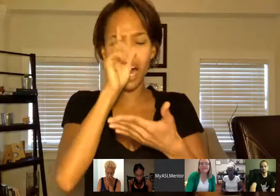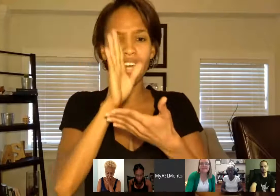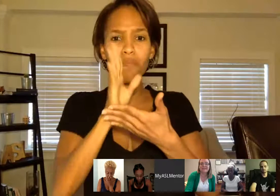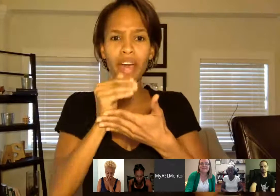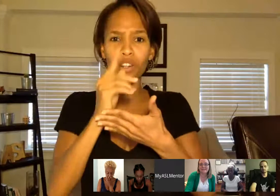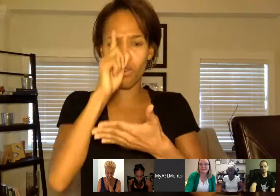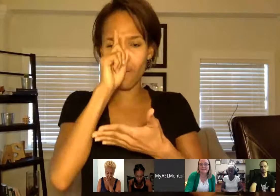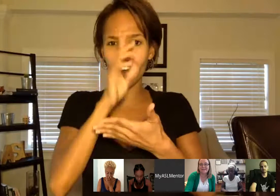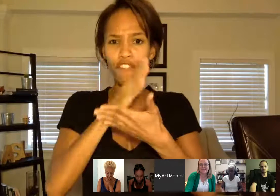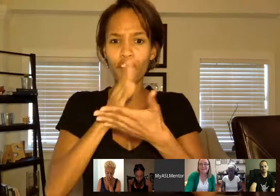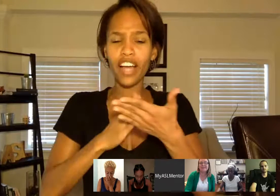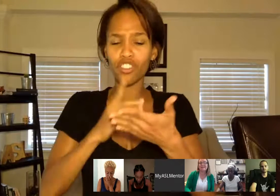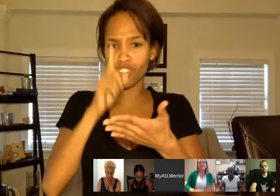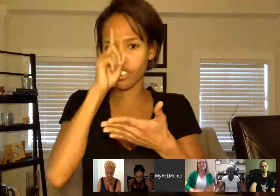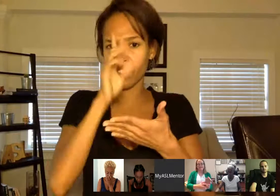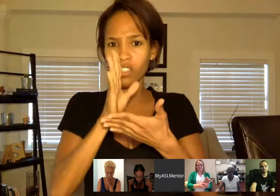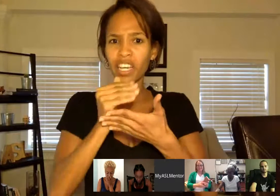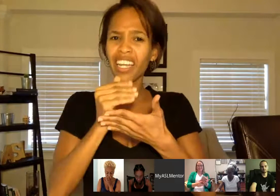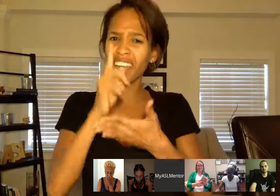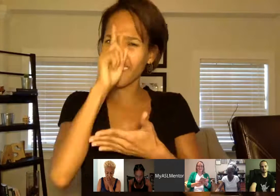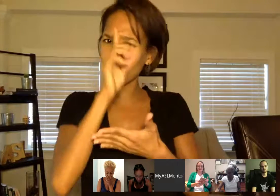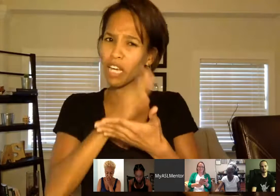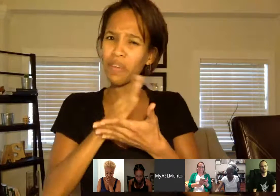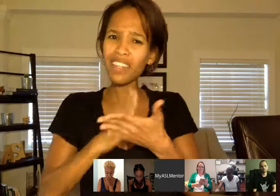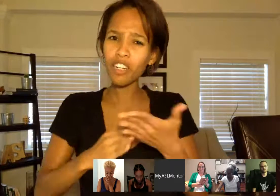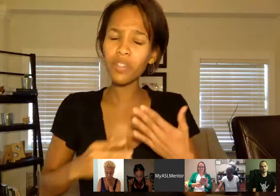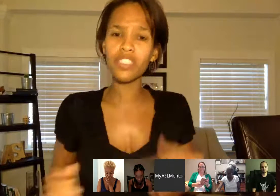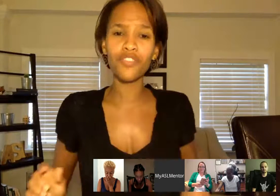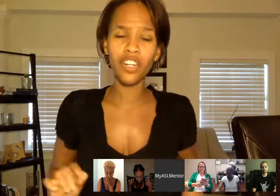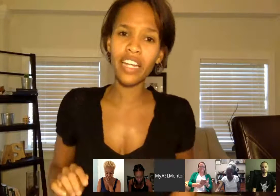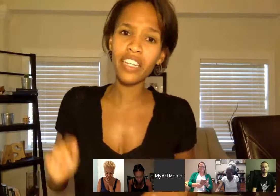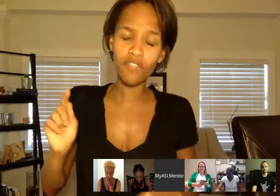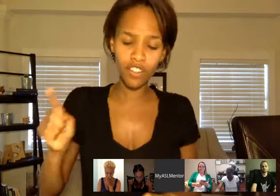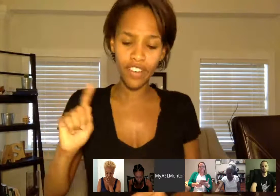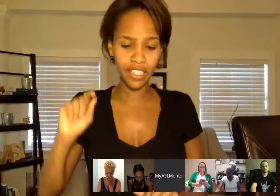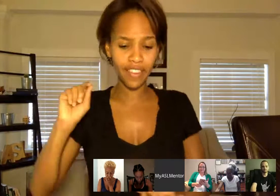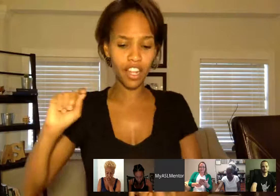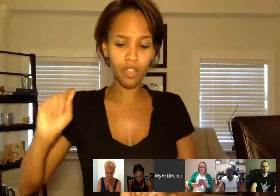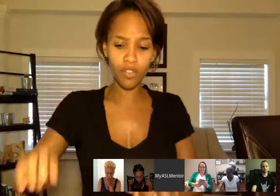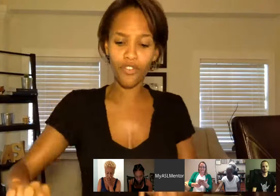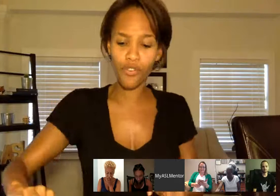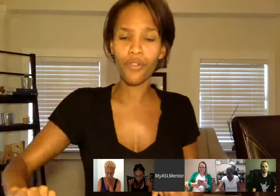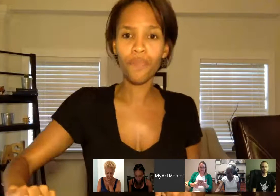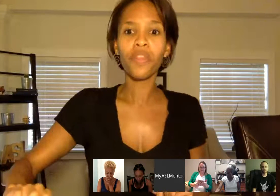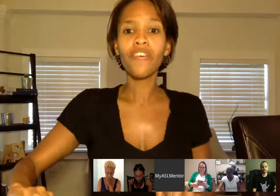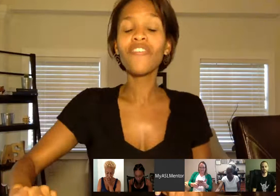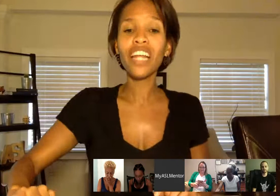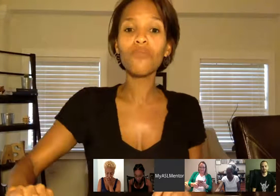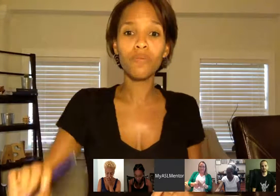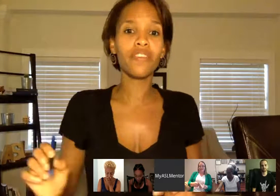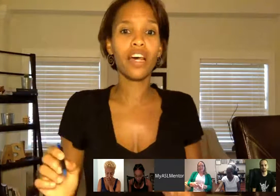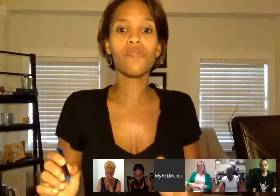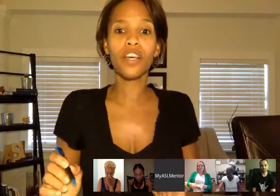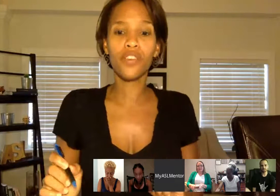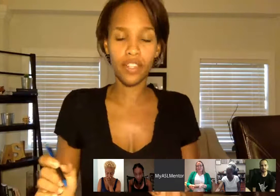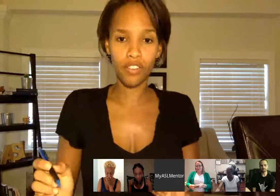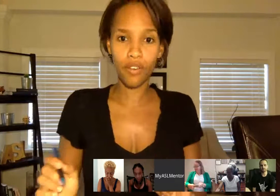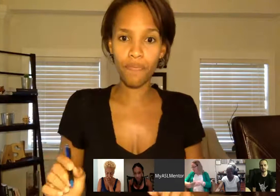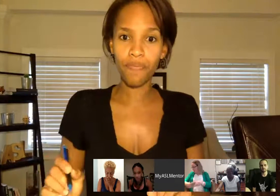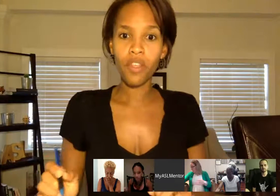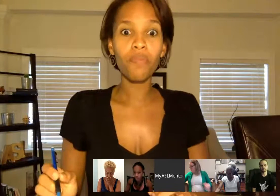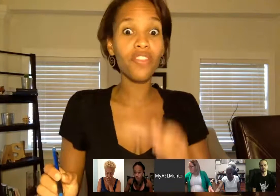as, mind bent or mind fracture. And again, they might be a little bit different. I need to investigate that a little bit further. If I find out more about that, I will